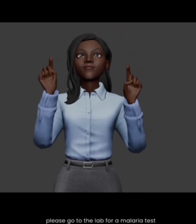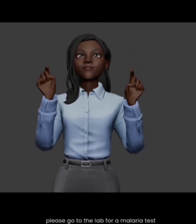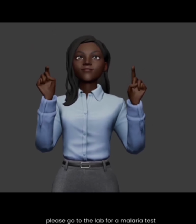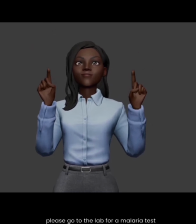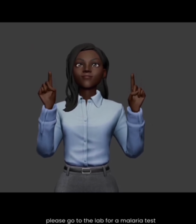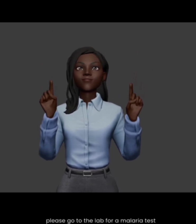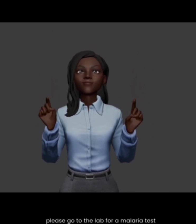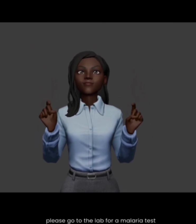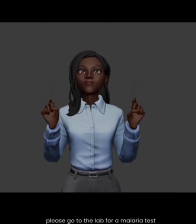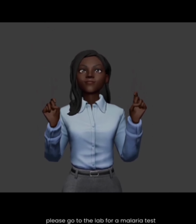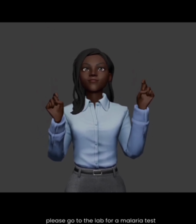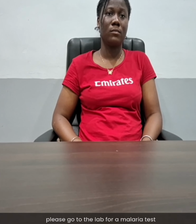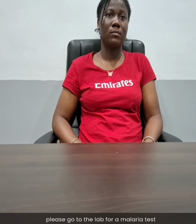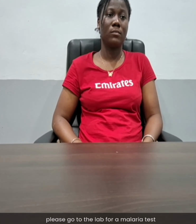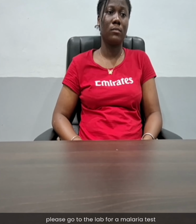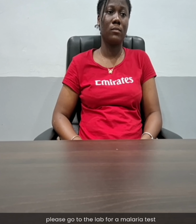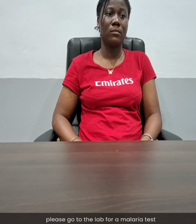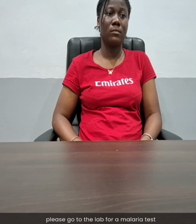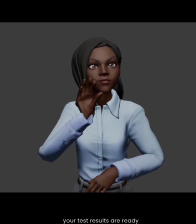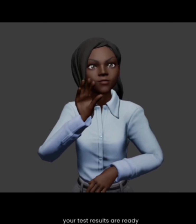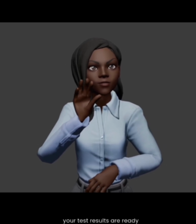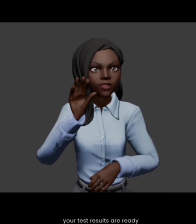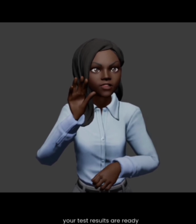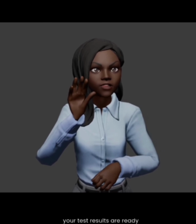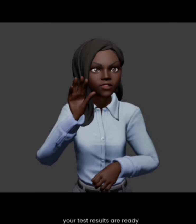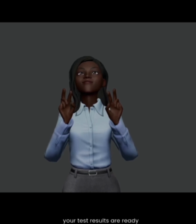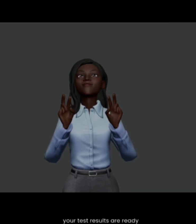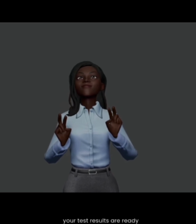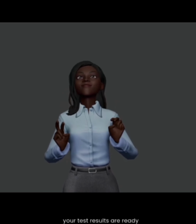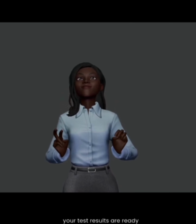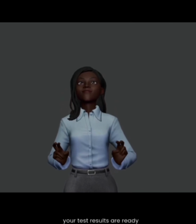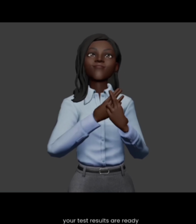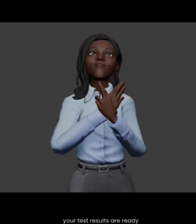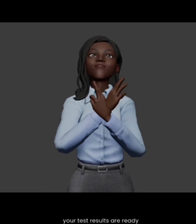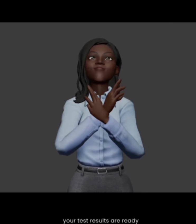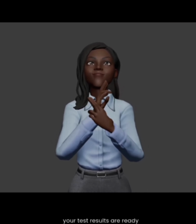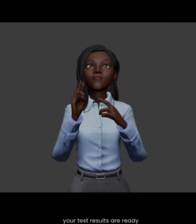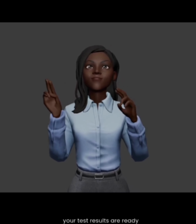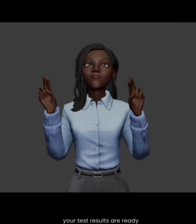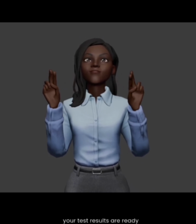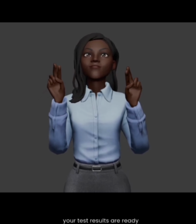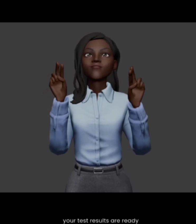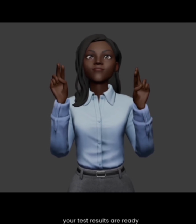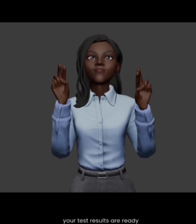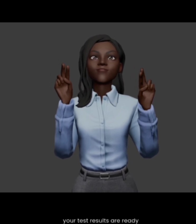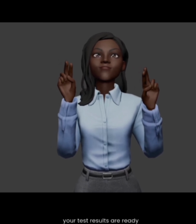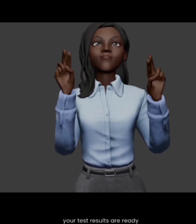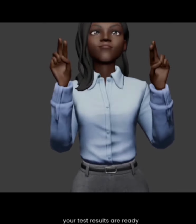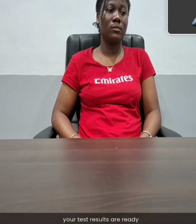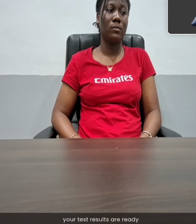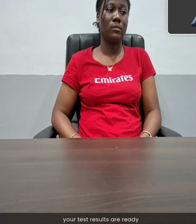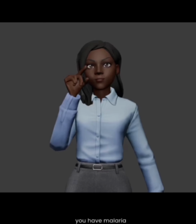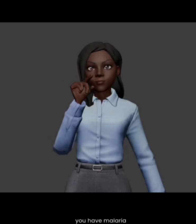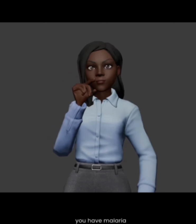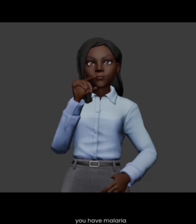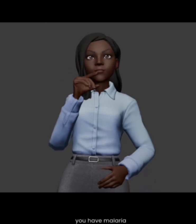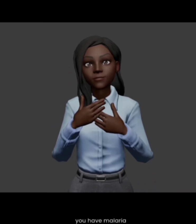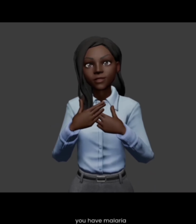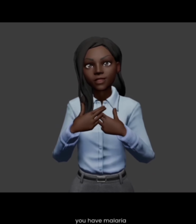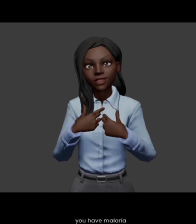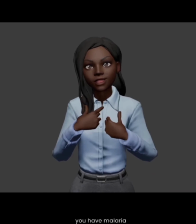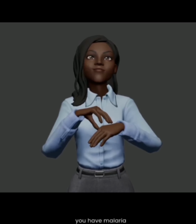are ready. You have malaria. Please go to the pharmacy for your medications." Throughout the consultation, the doctor and patient